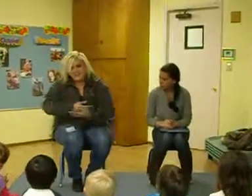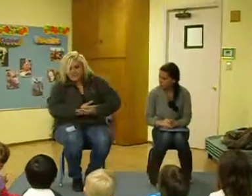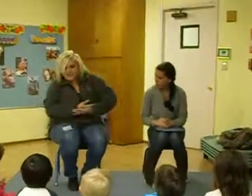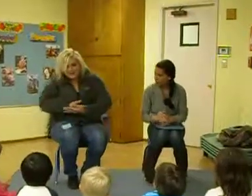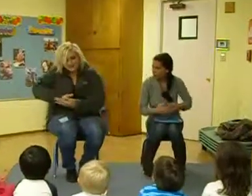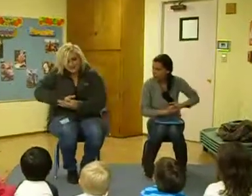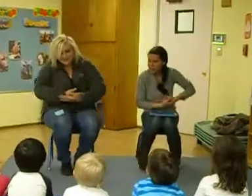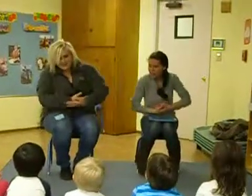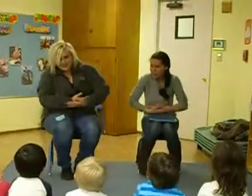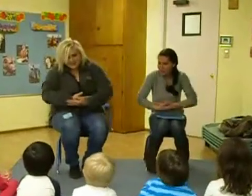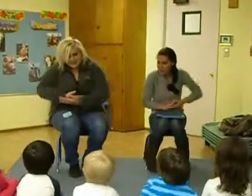baby.